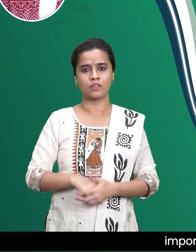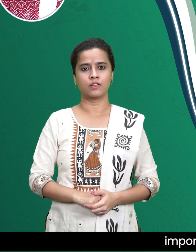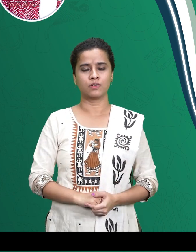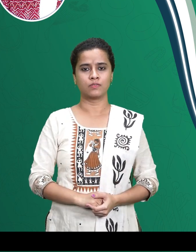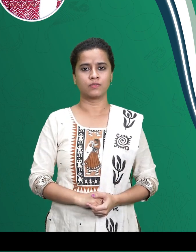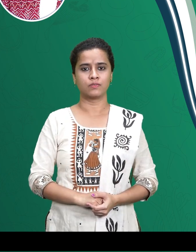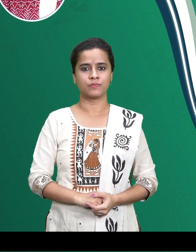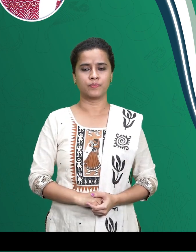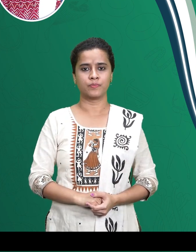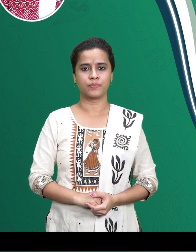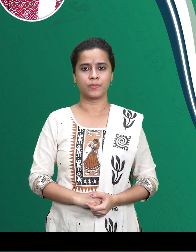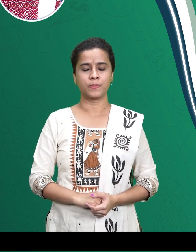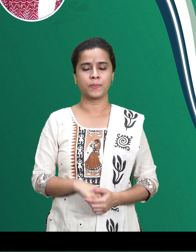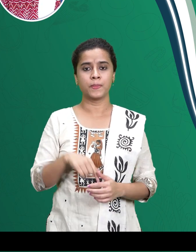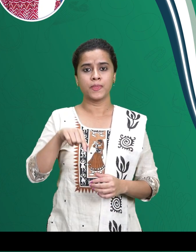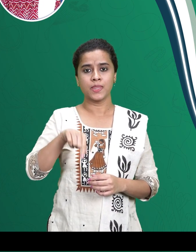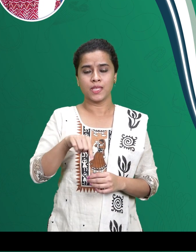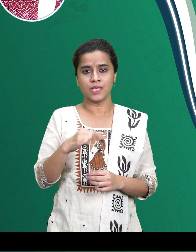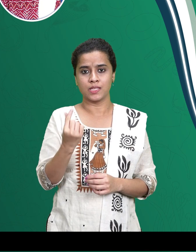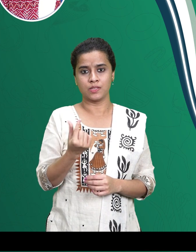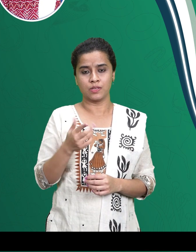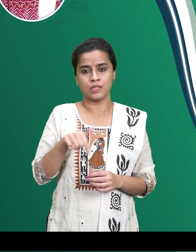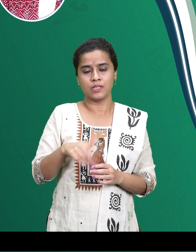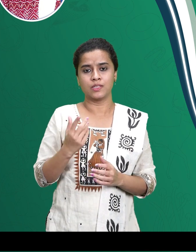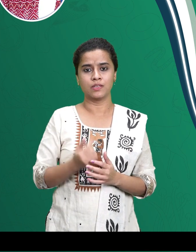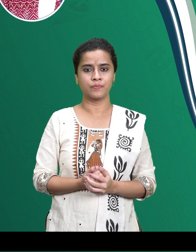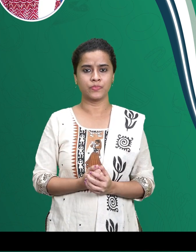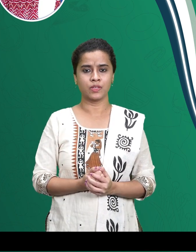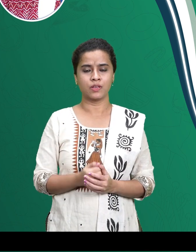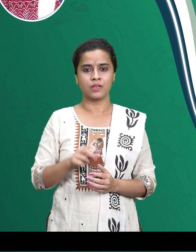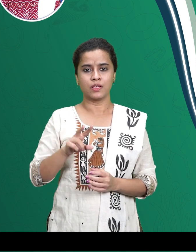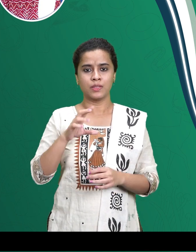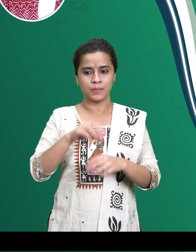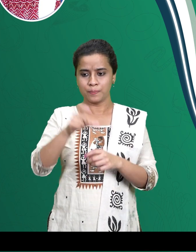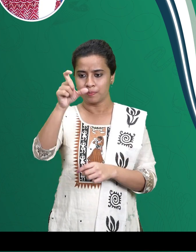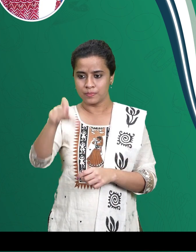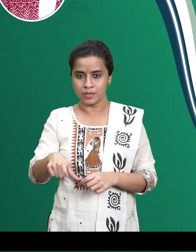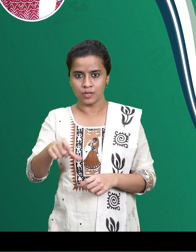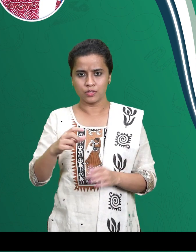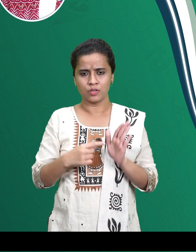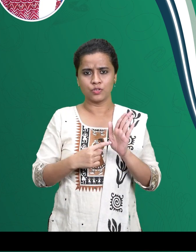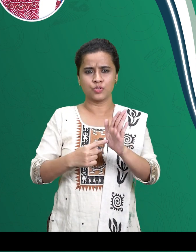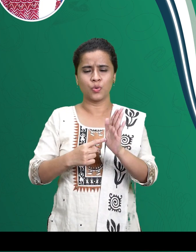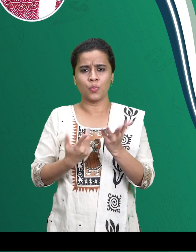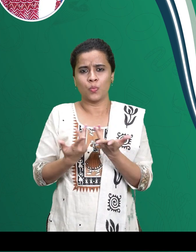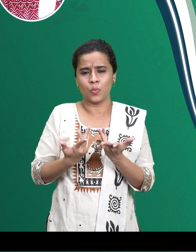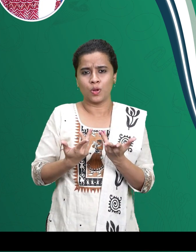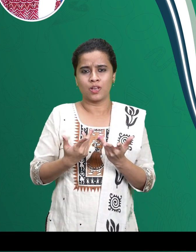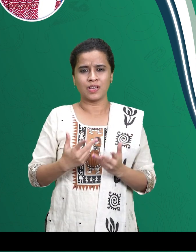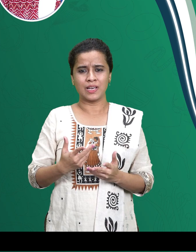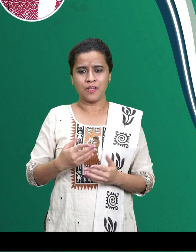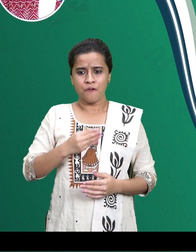In this case, the victim shows extreme fear of water.